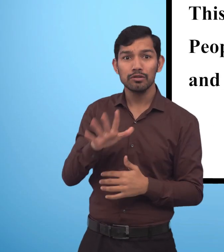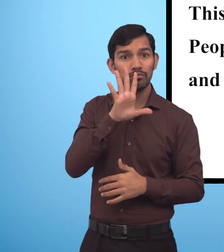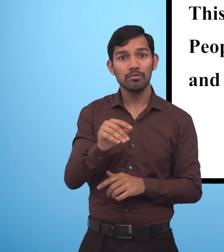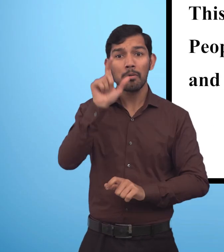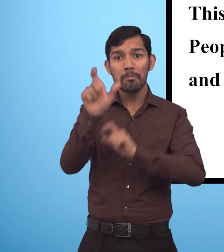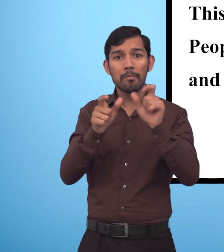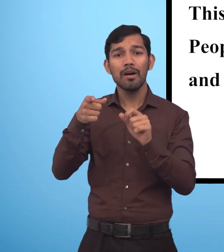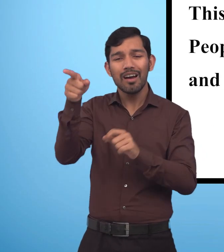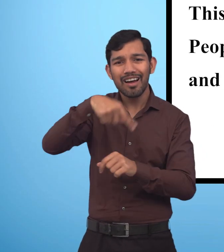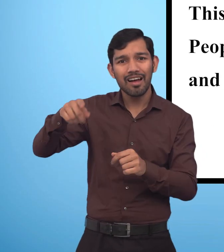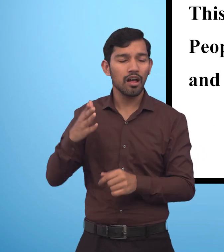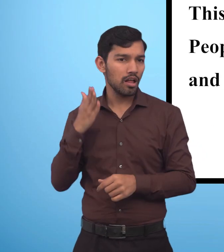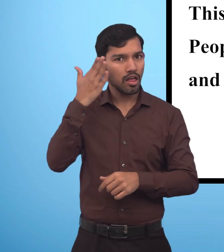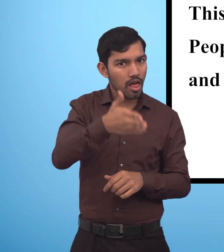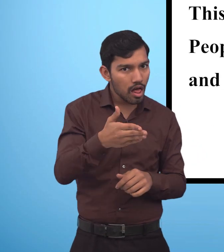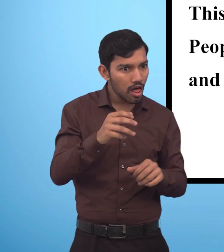the creations.